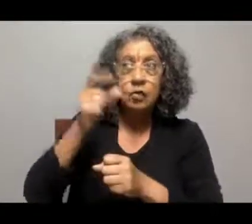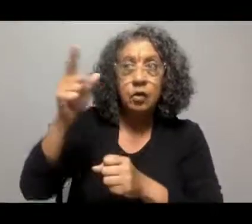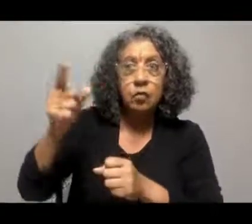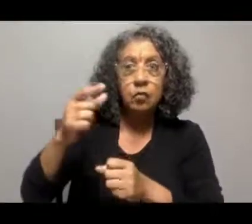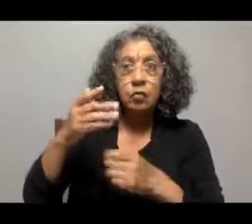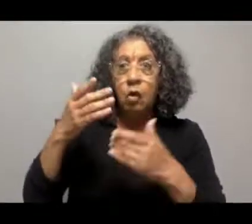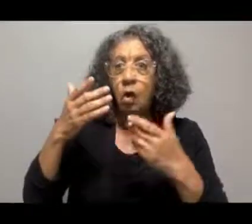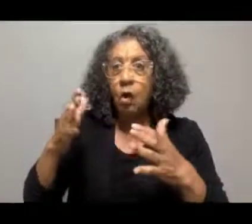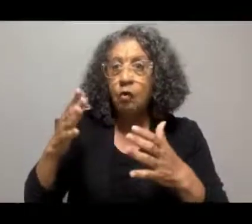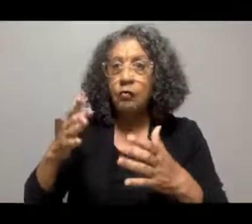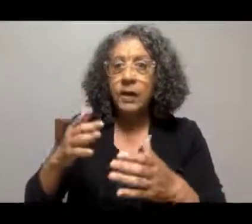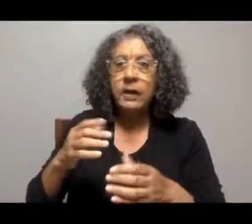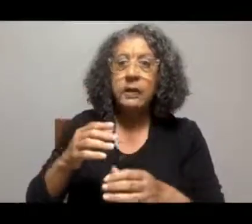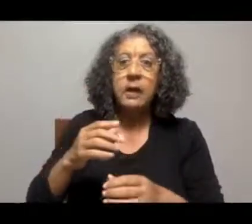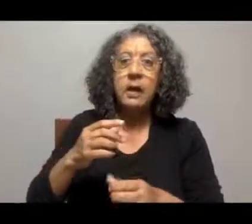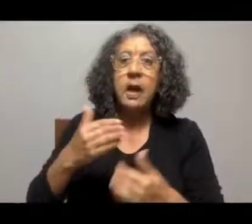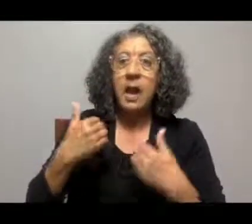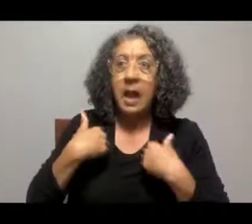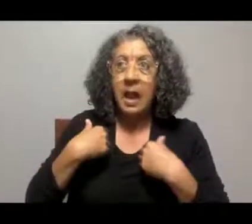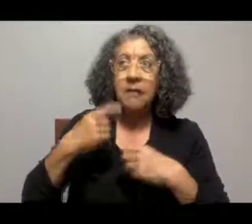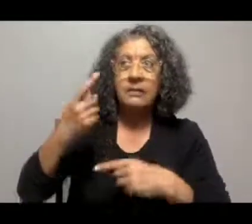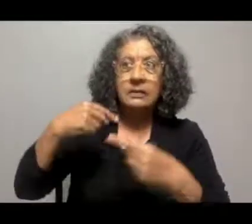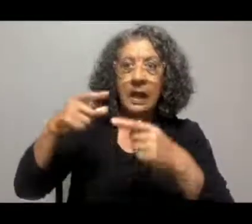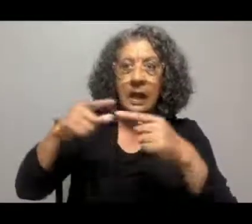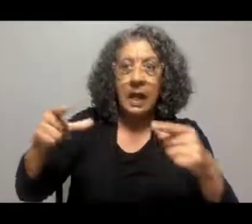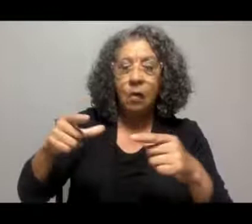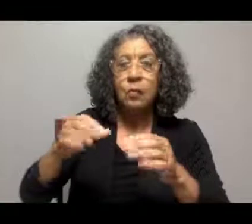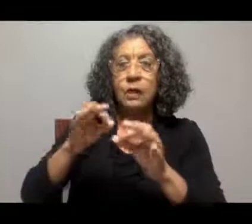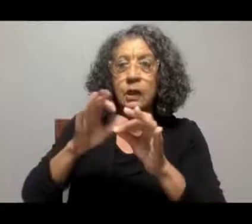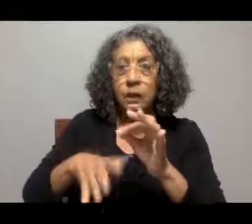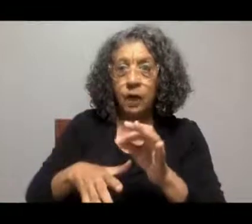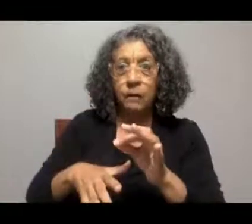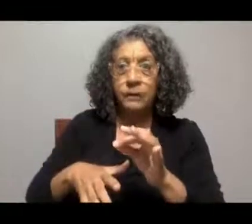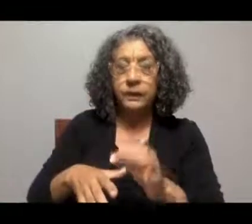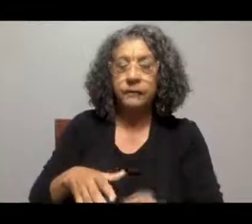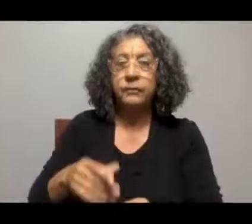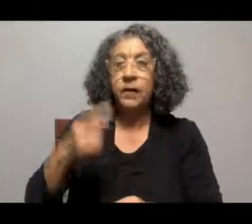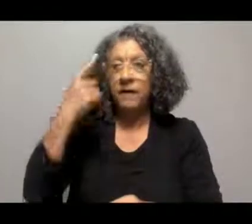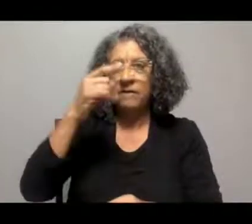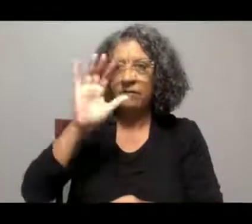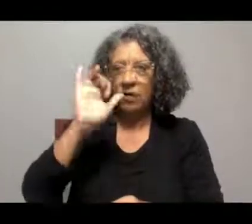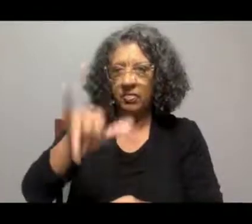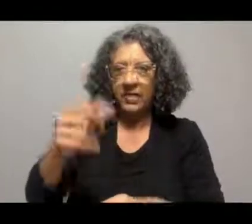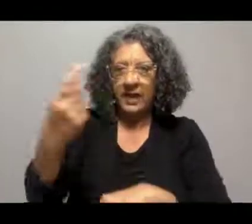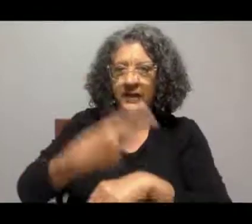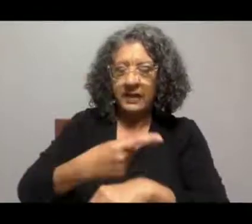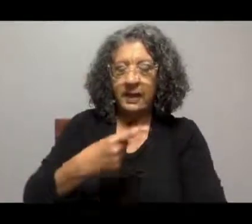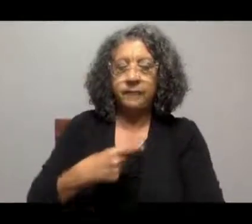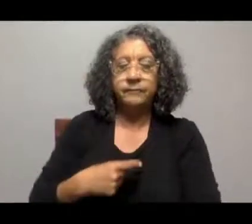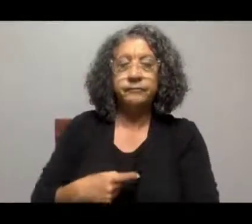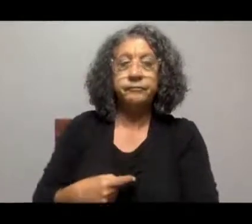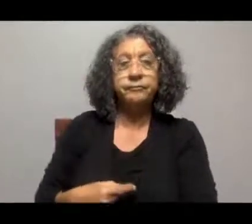Make sure they already have the sign language interpreter scheduled for that day.